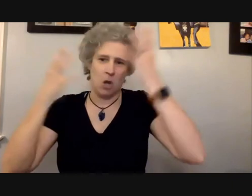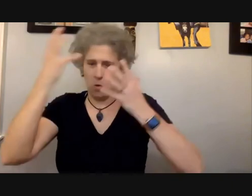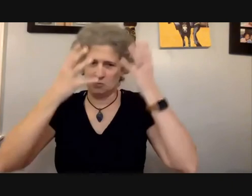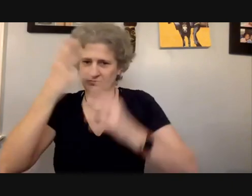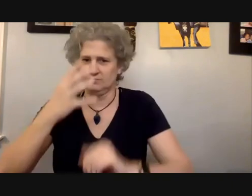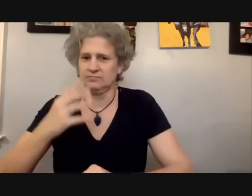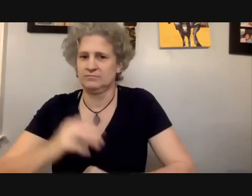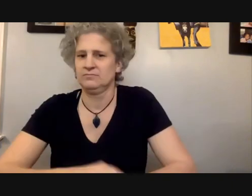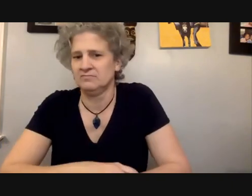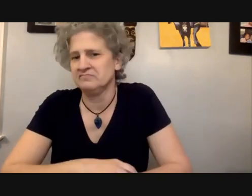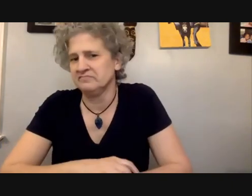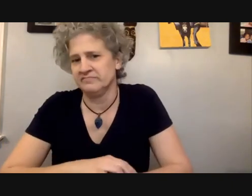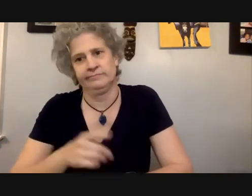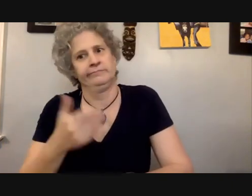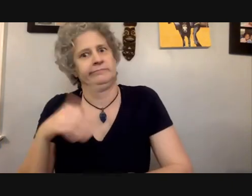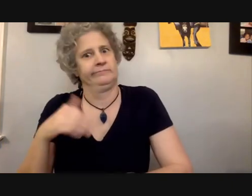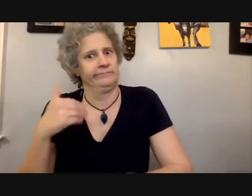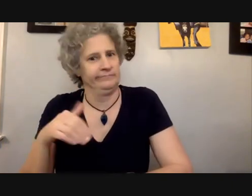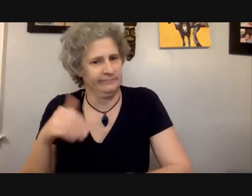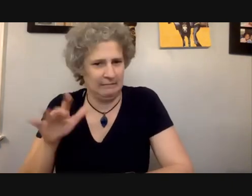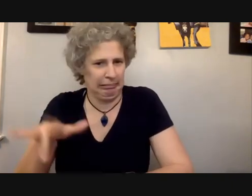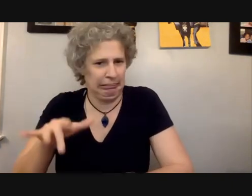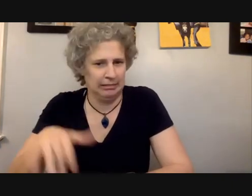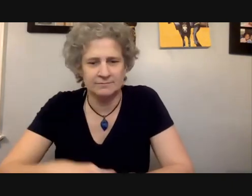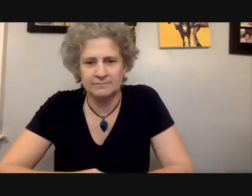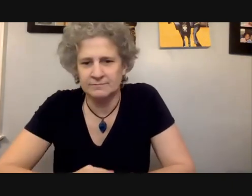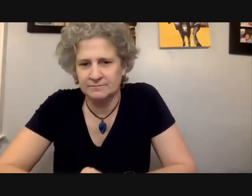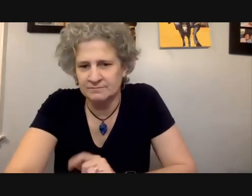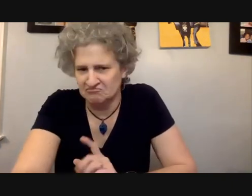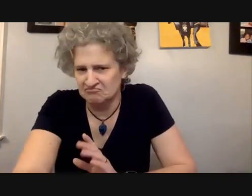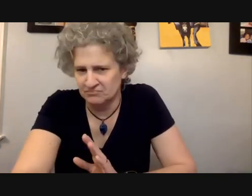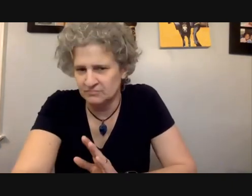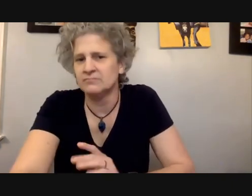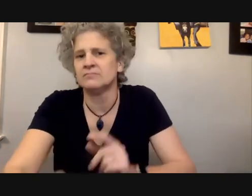vertigo, which you can spell or show as this, again, relates to dizzy.